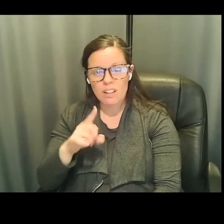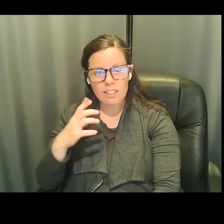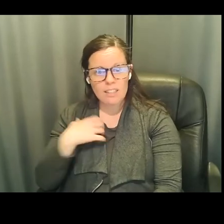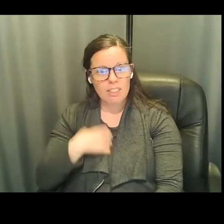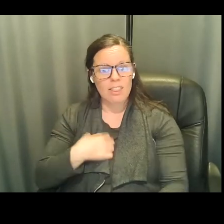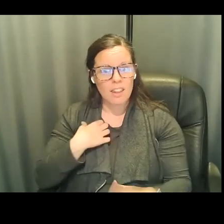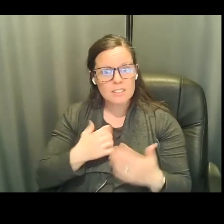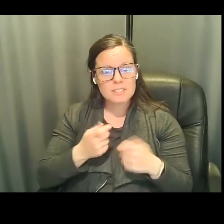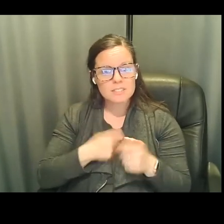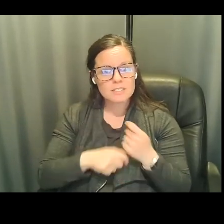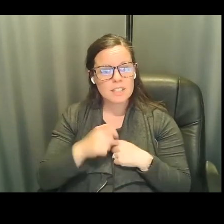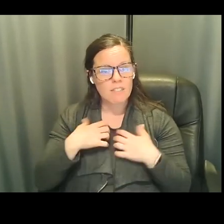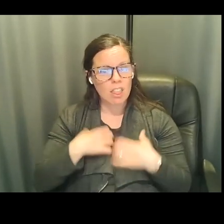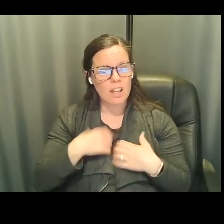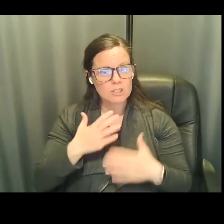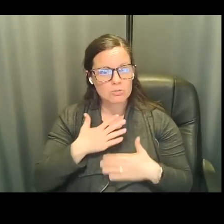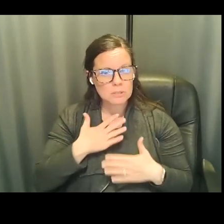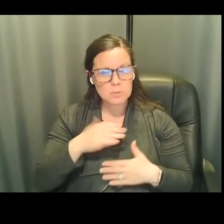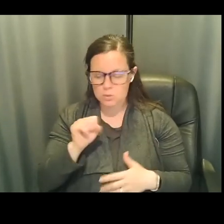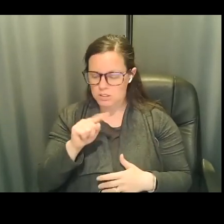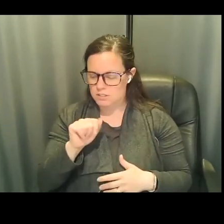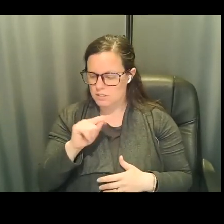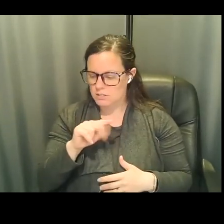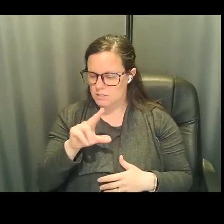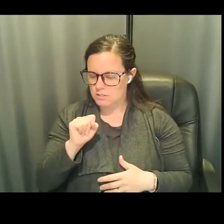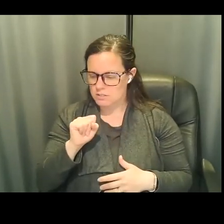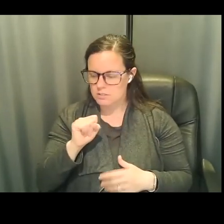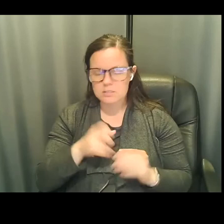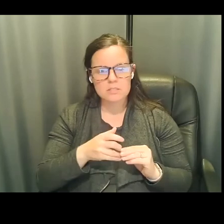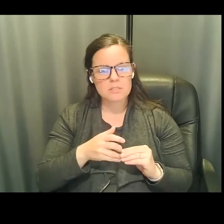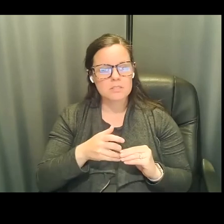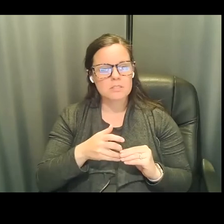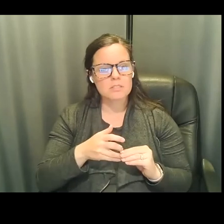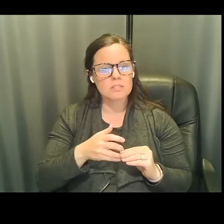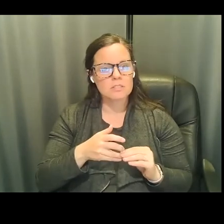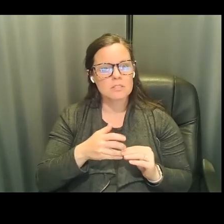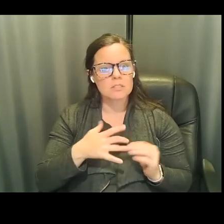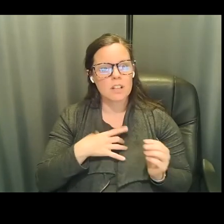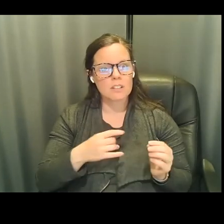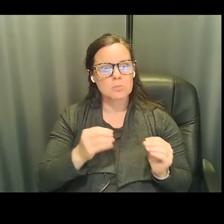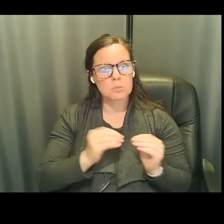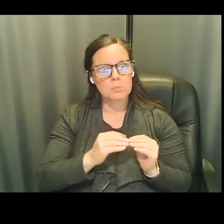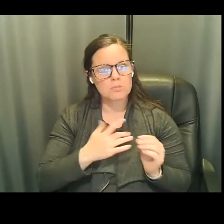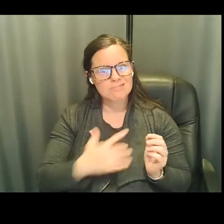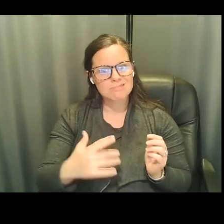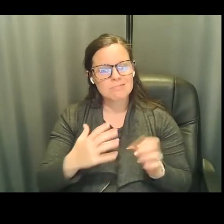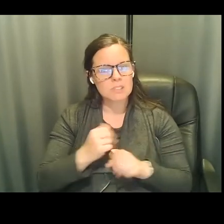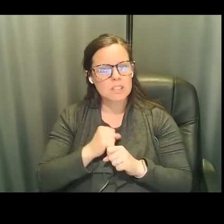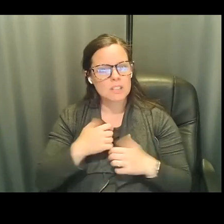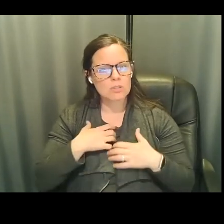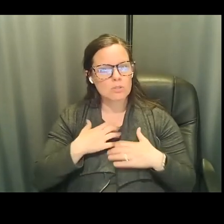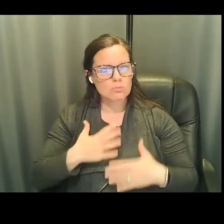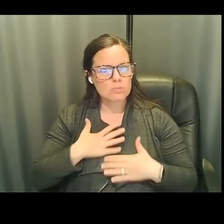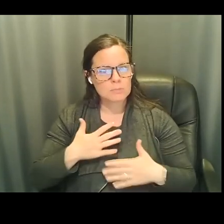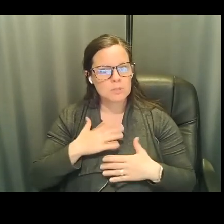the state of the lungs and the respiratory status, and they will likely be more prone to getting respiratory illness in the future